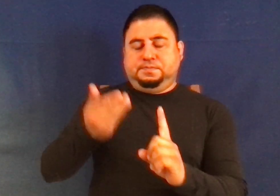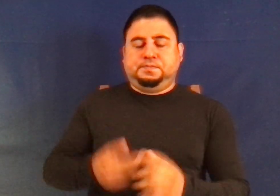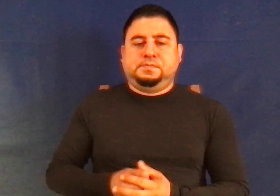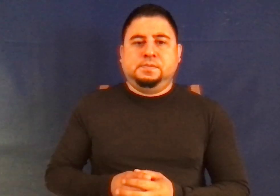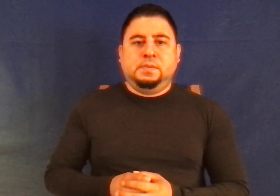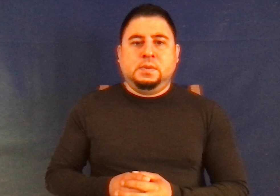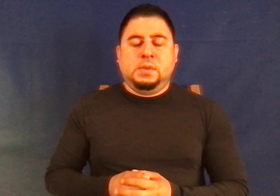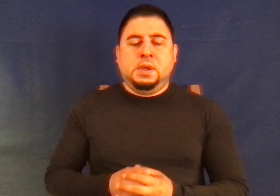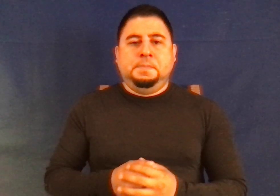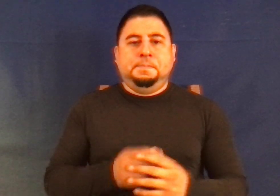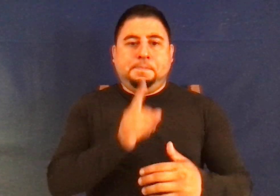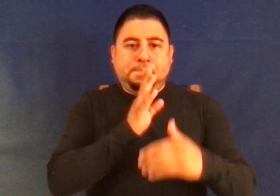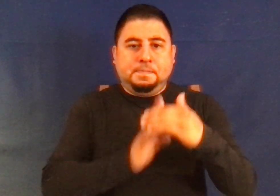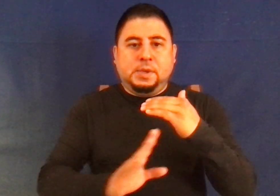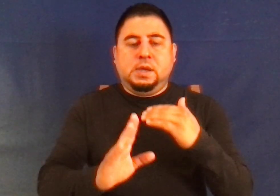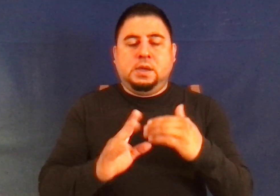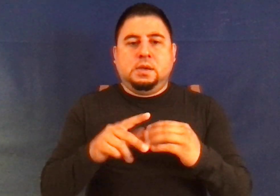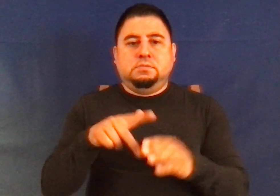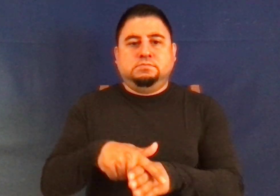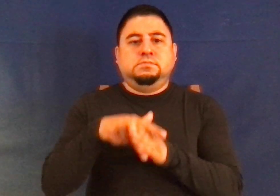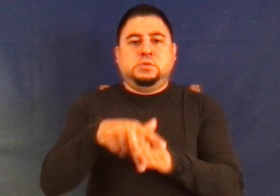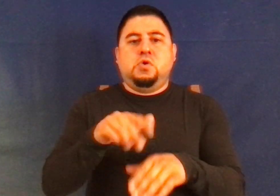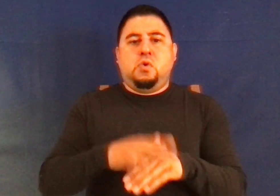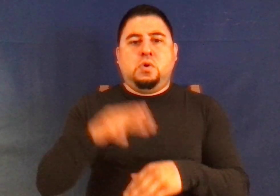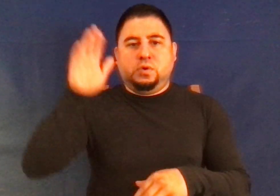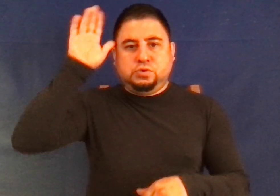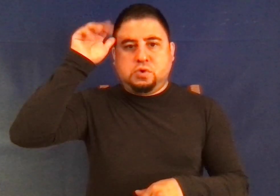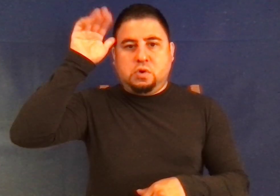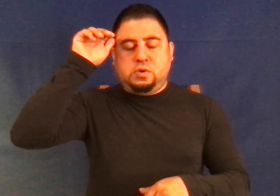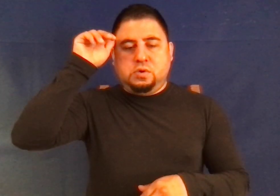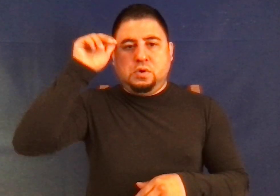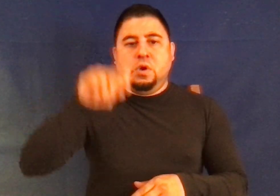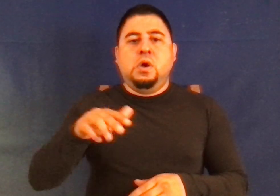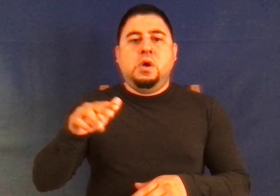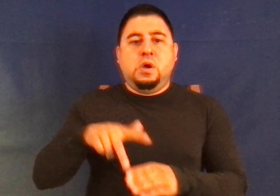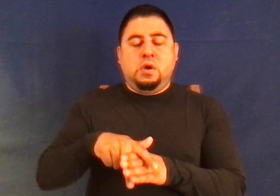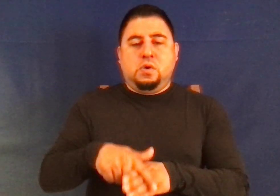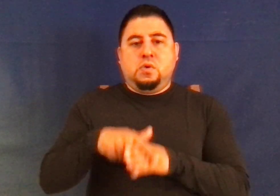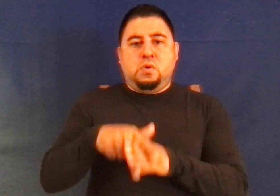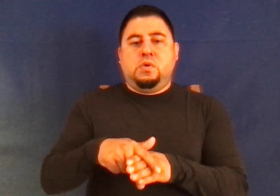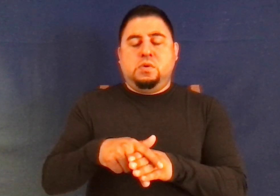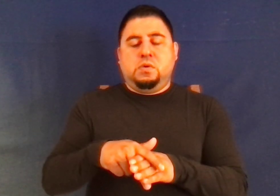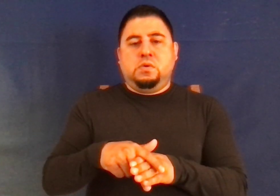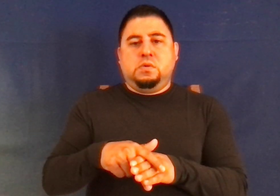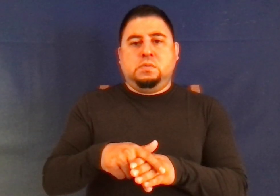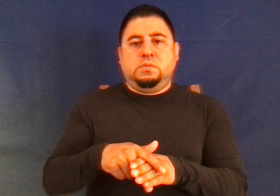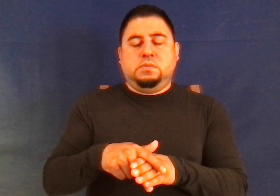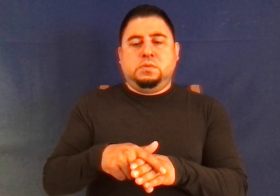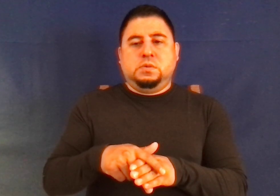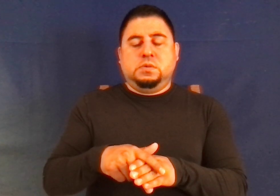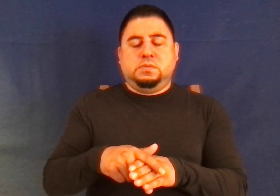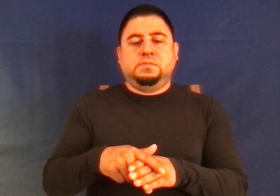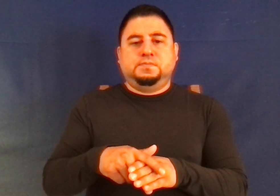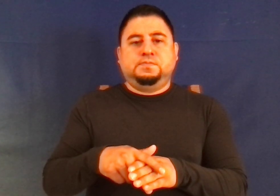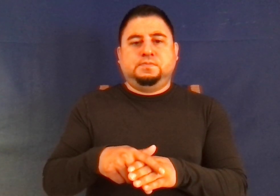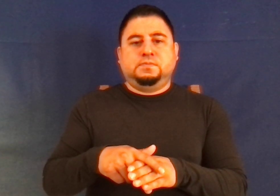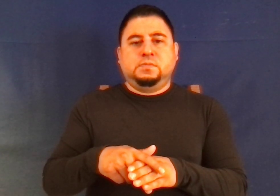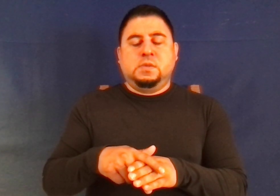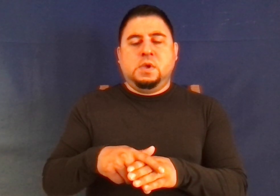Meek and riding on an ass, on a colt, the foal of an ass. He shall banish